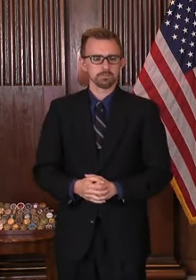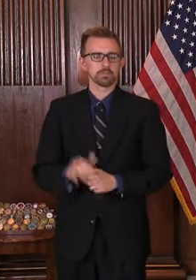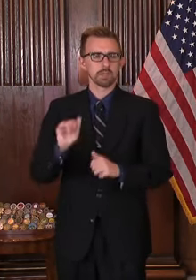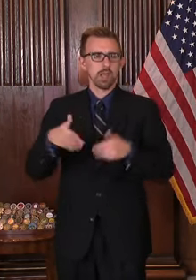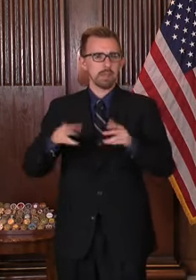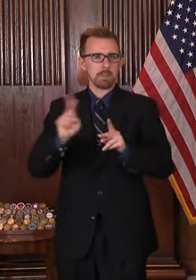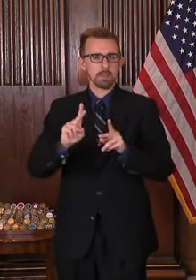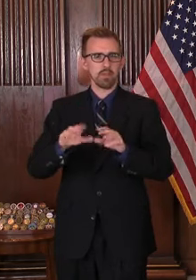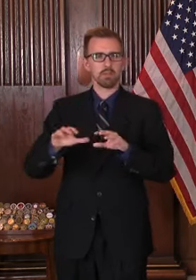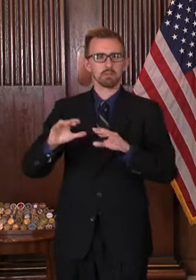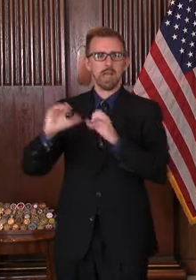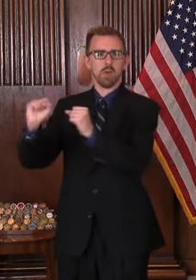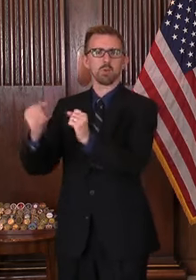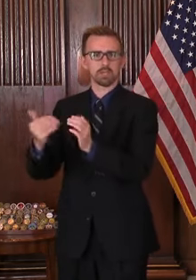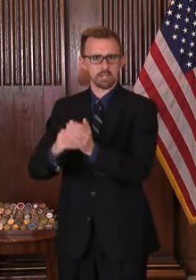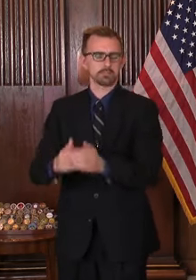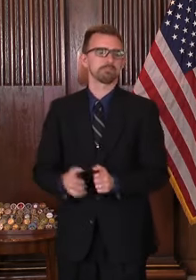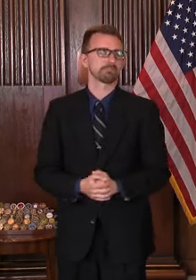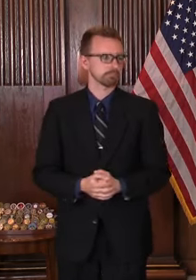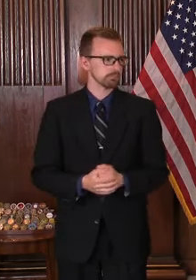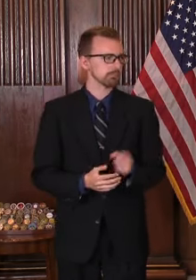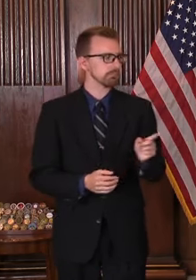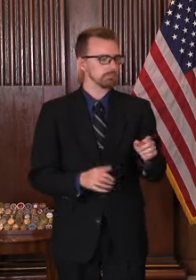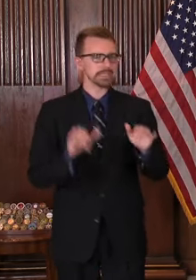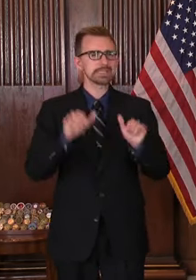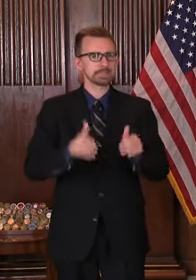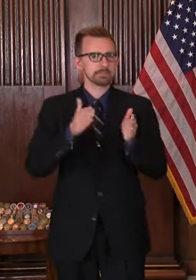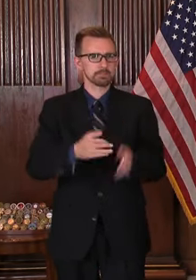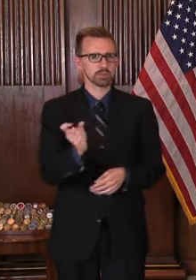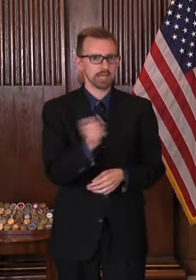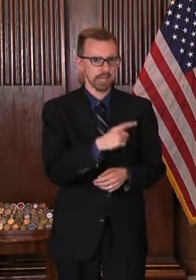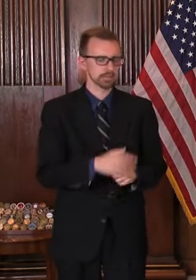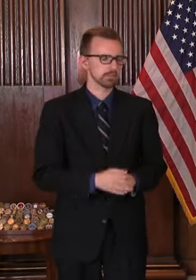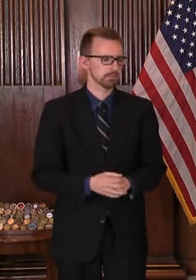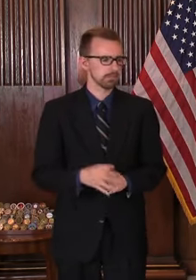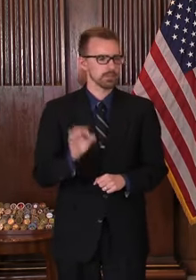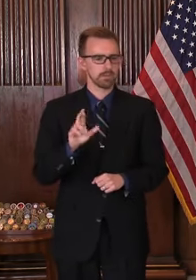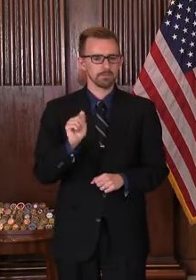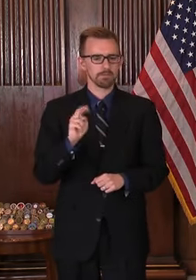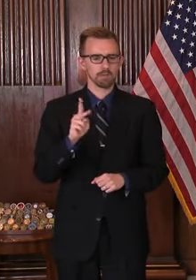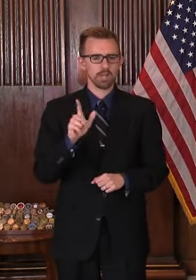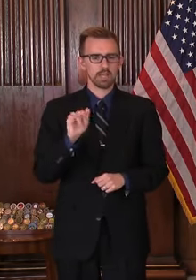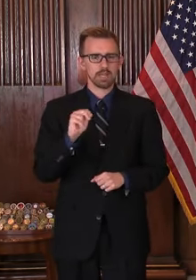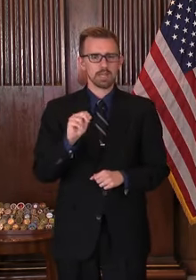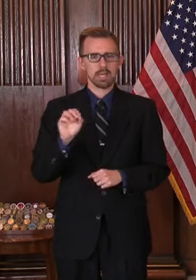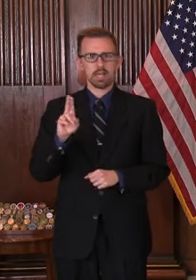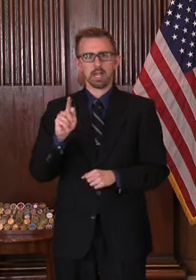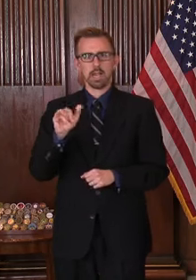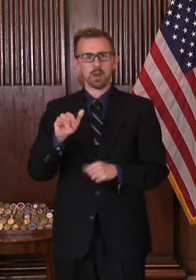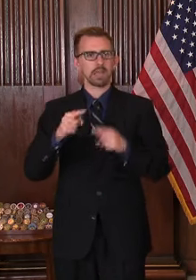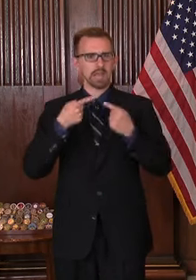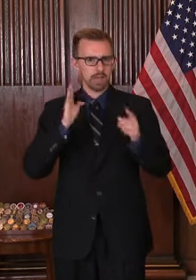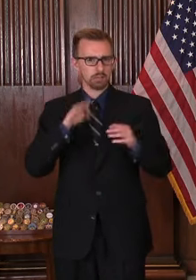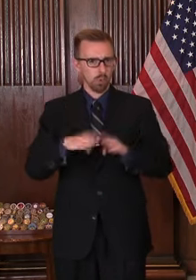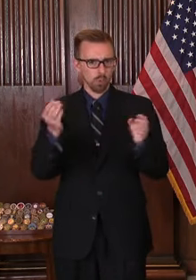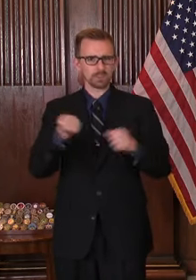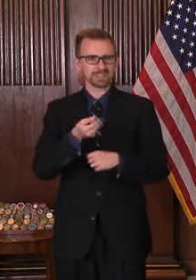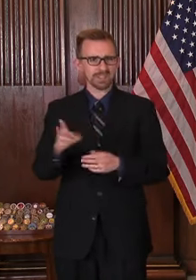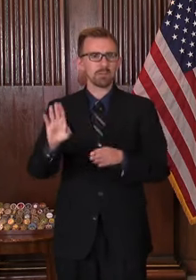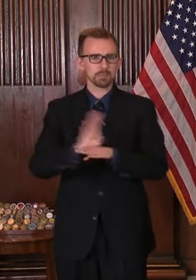again. All right, thank you, Governor. This question also is from John O'Sullivan. Franklin County announced last night it will be opening up several businesses starting